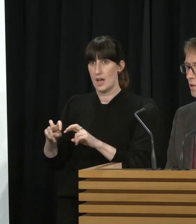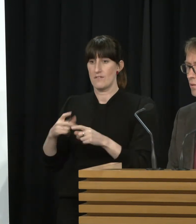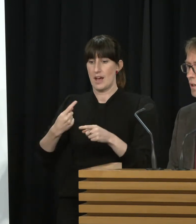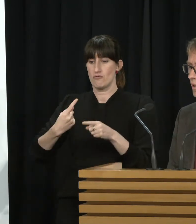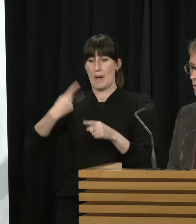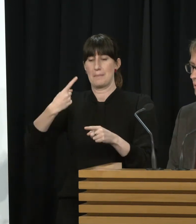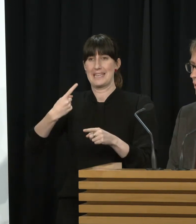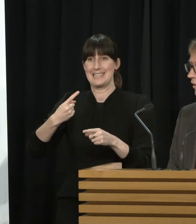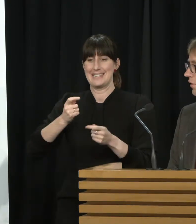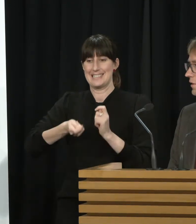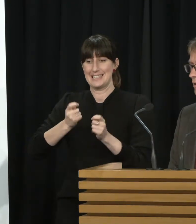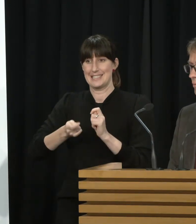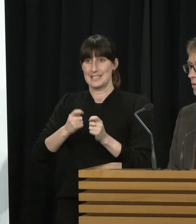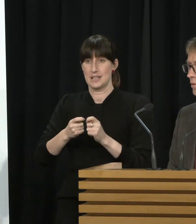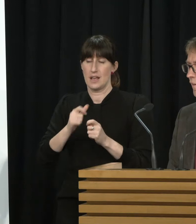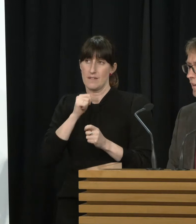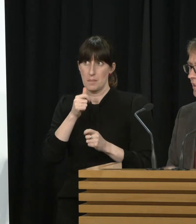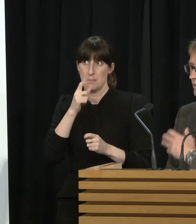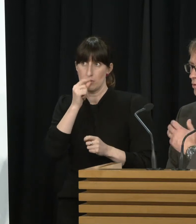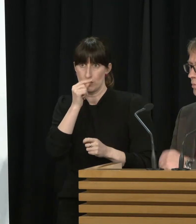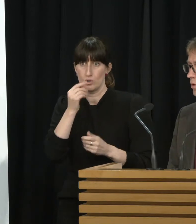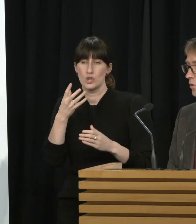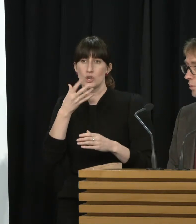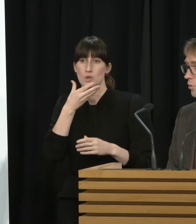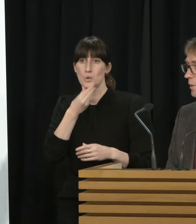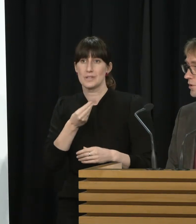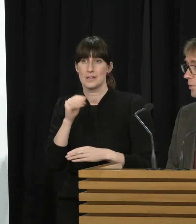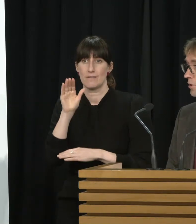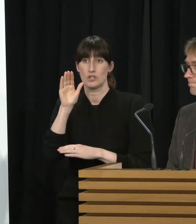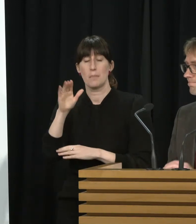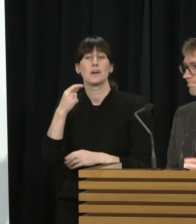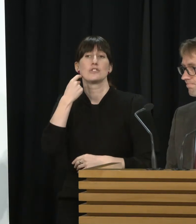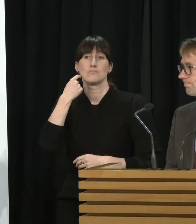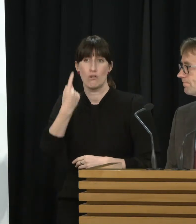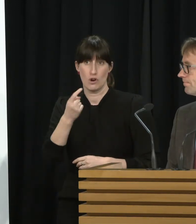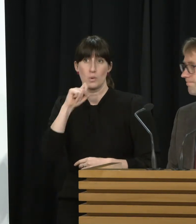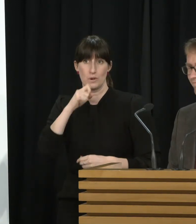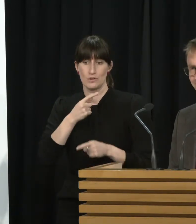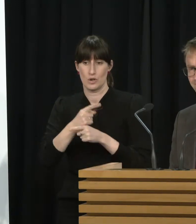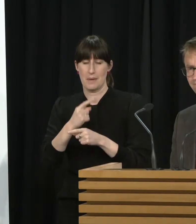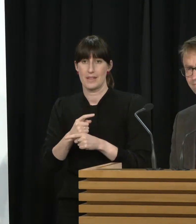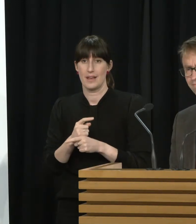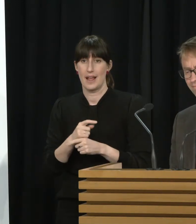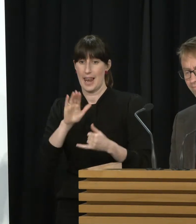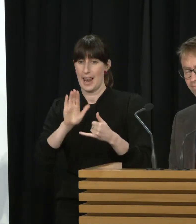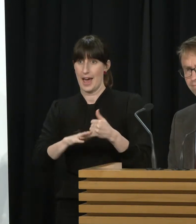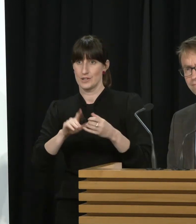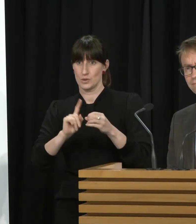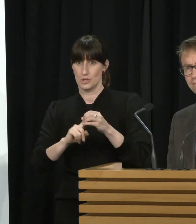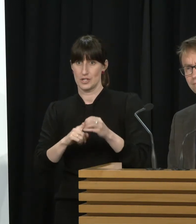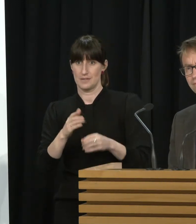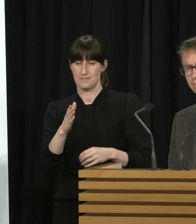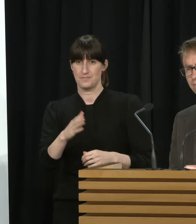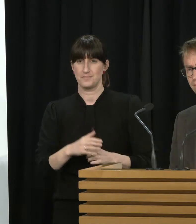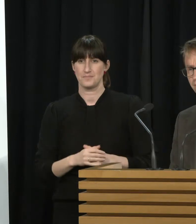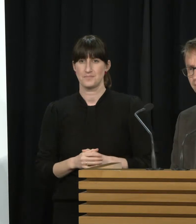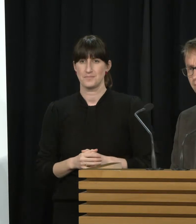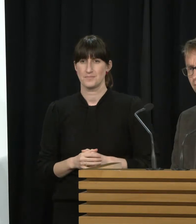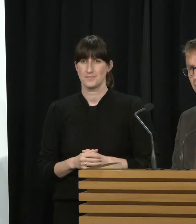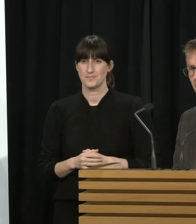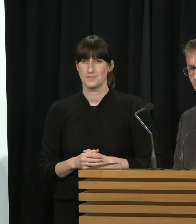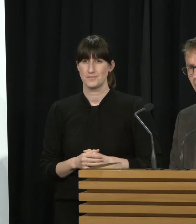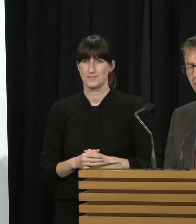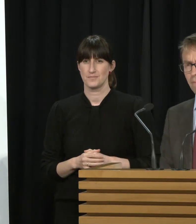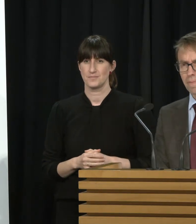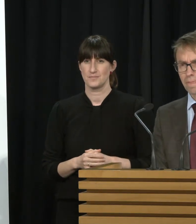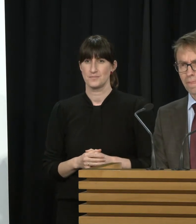future. So that'll be one of the things that we'll talk a little bit more about tomorrow. Lucky last. Is it not disingenuous to say that there is, to